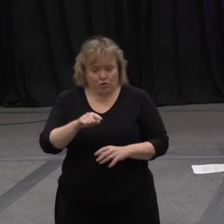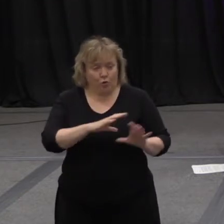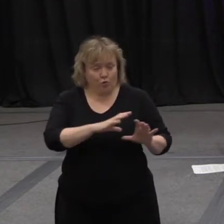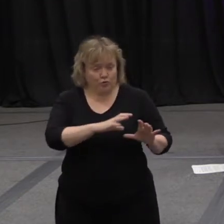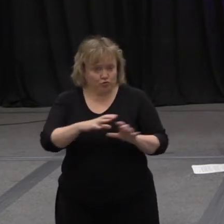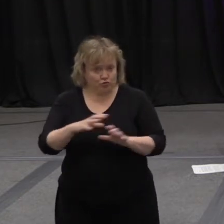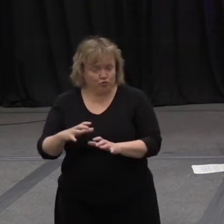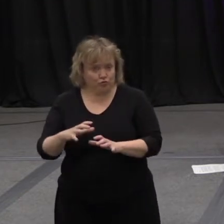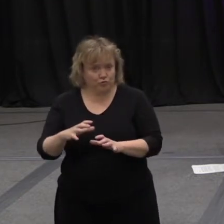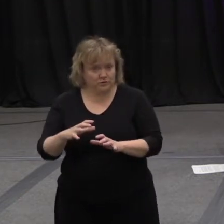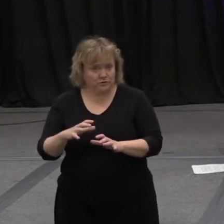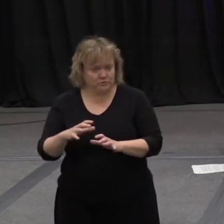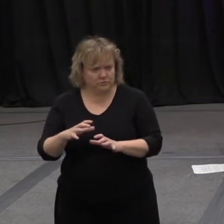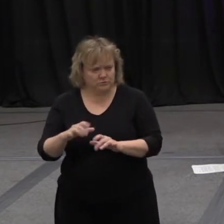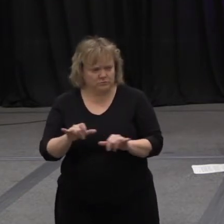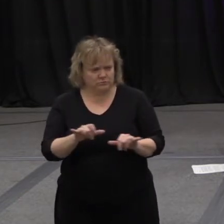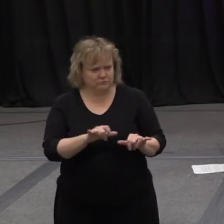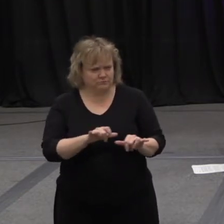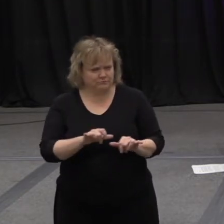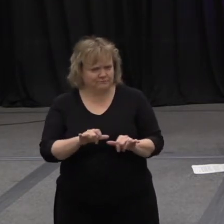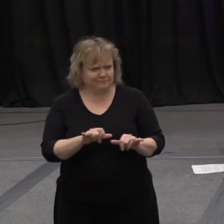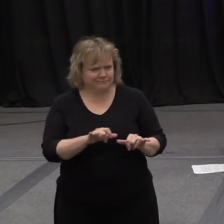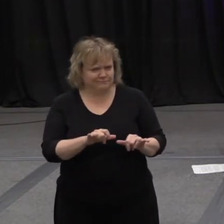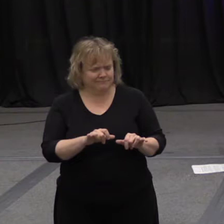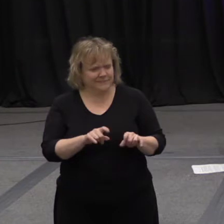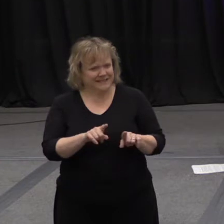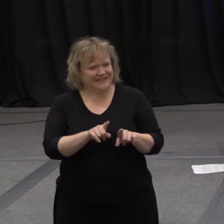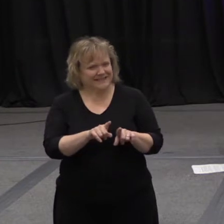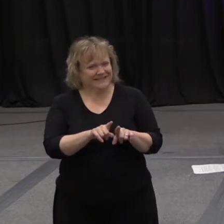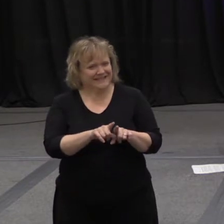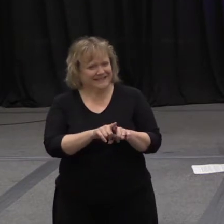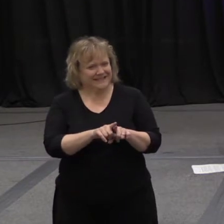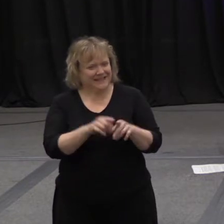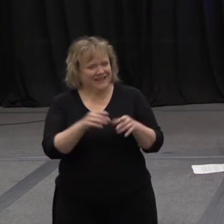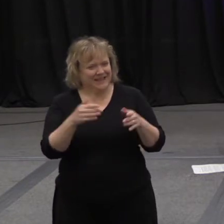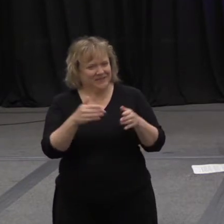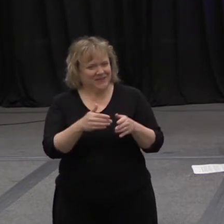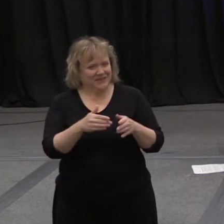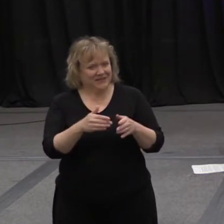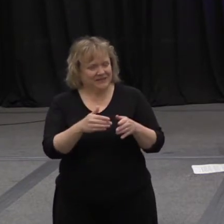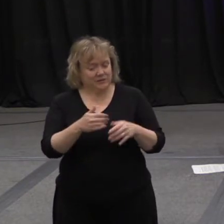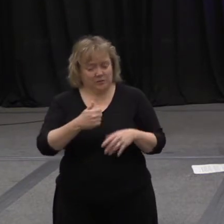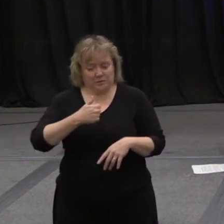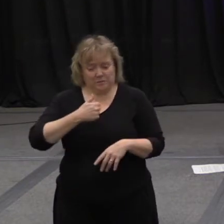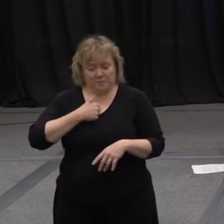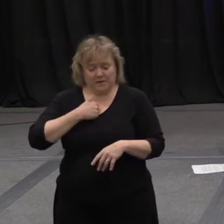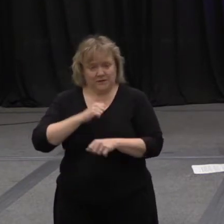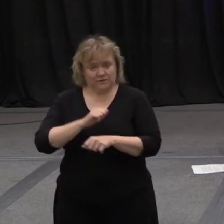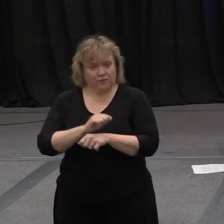dealing with the same thing. Like, from someone who works in ministry,